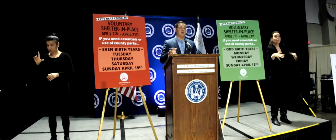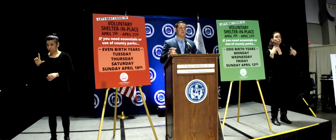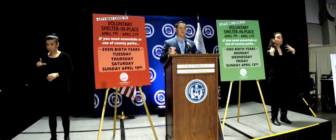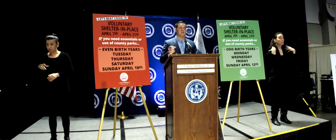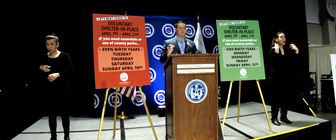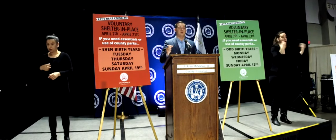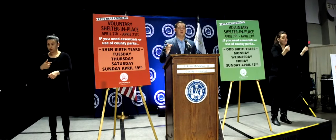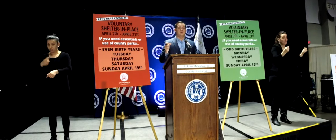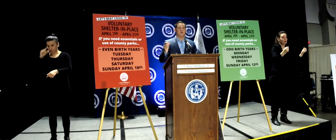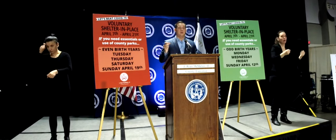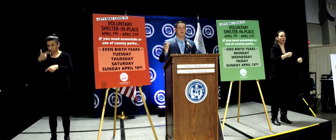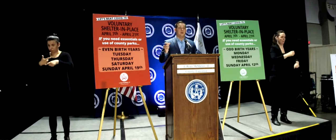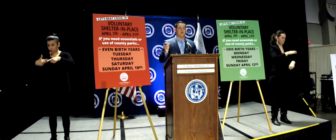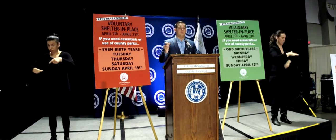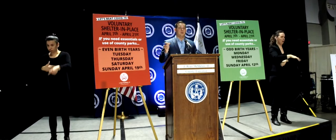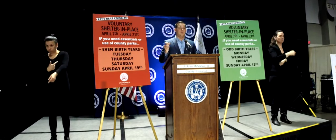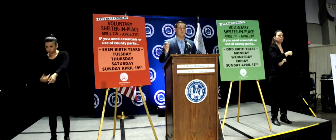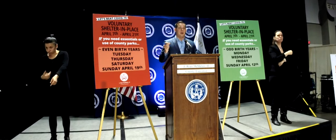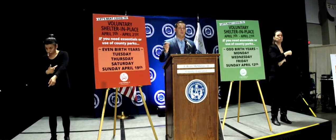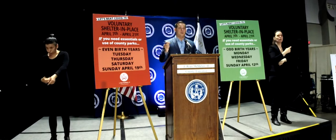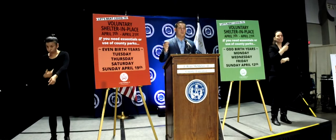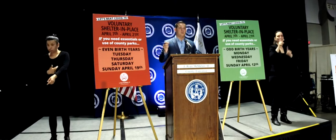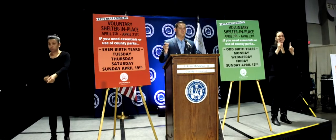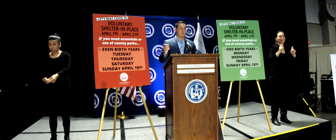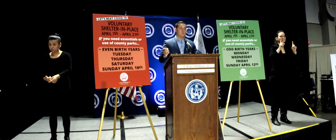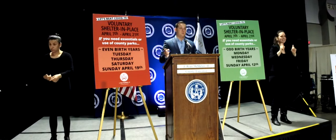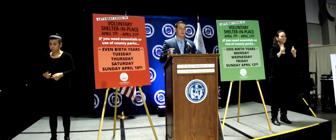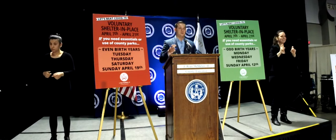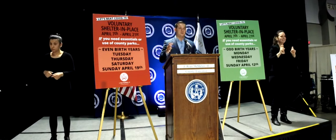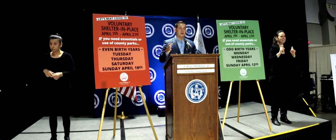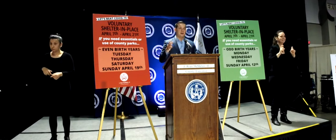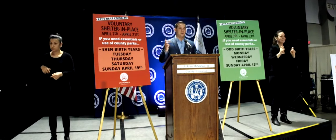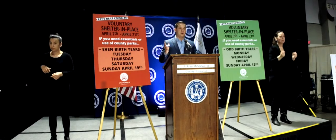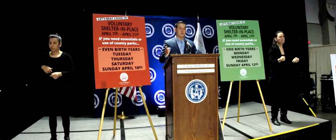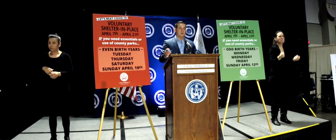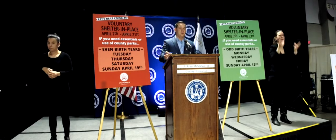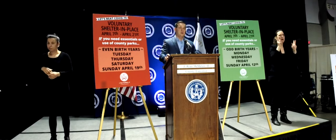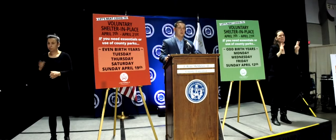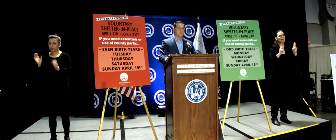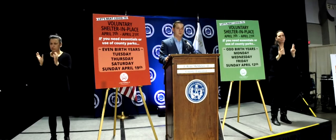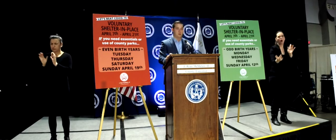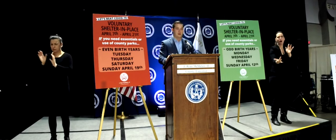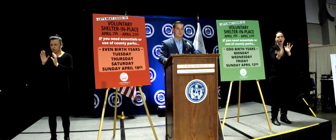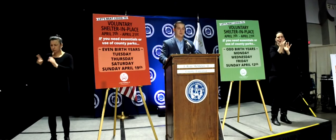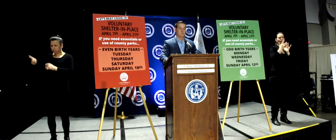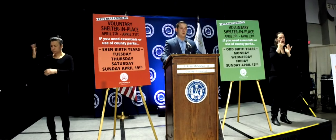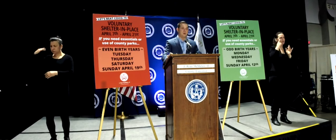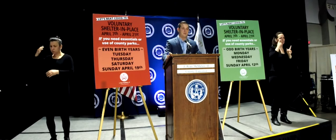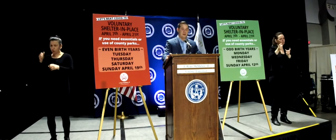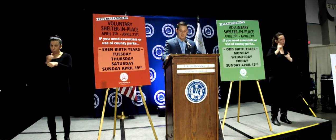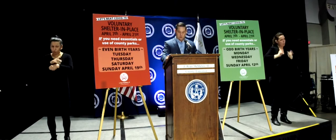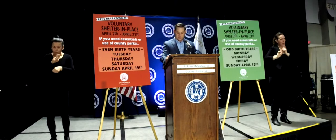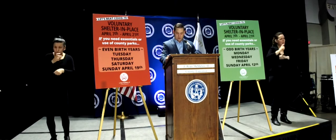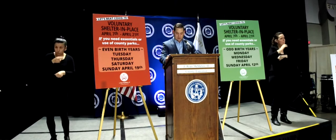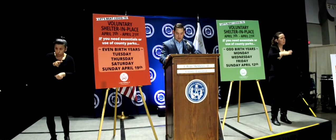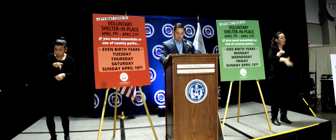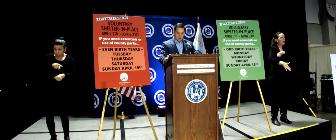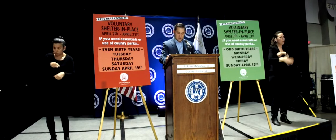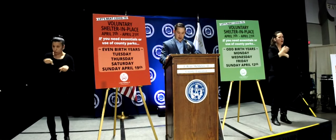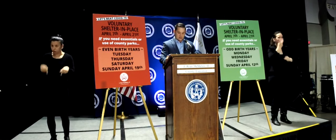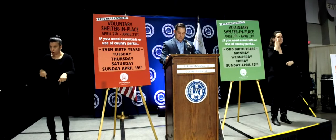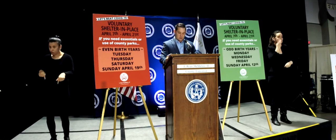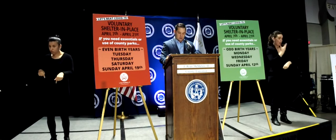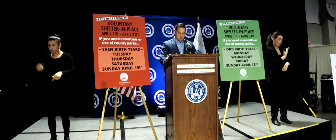had similar ailments, different periods of time during the course of this process, wondering if they had